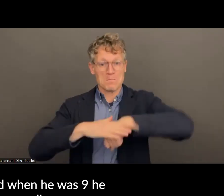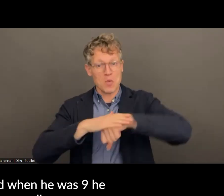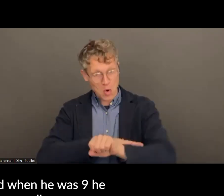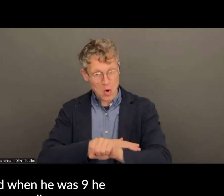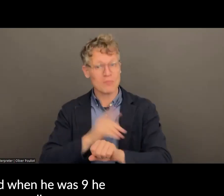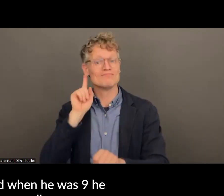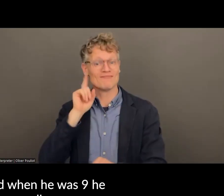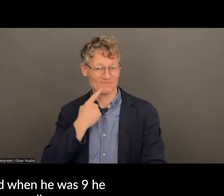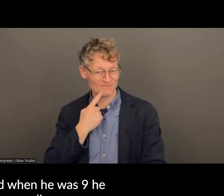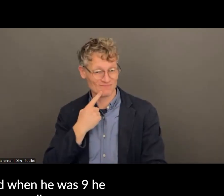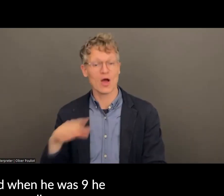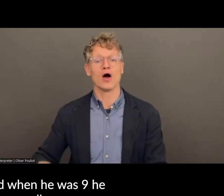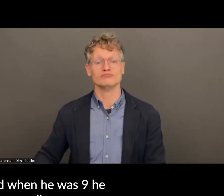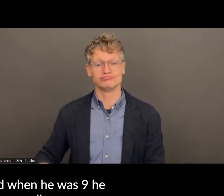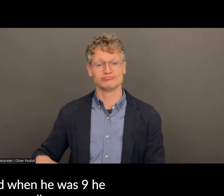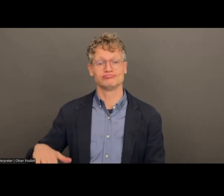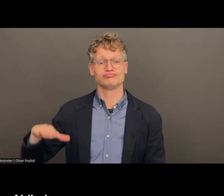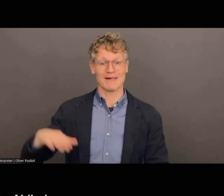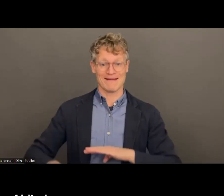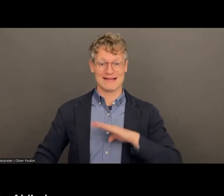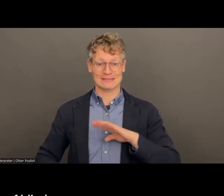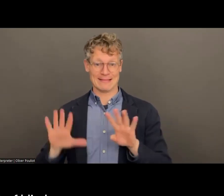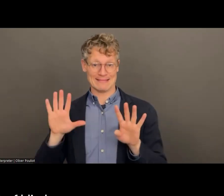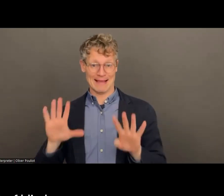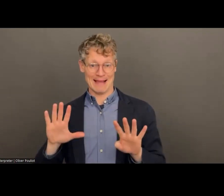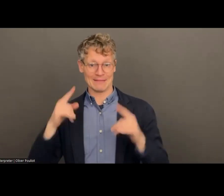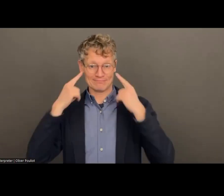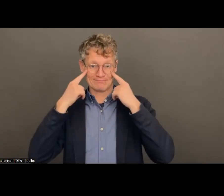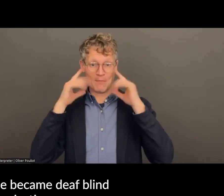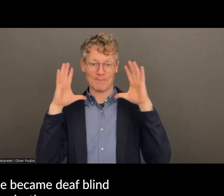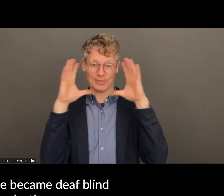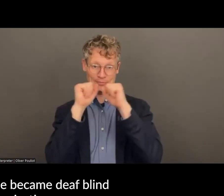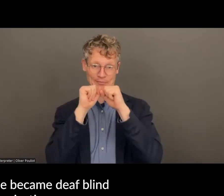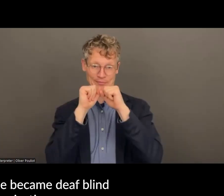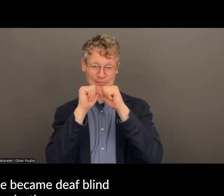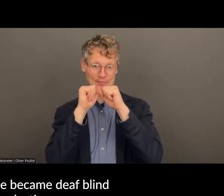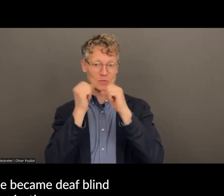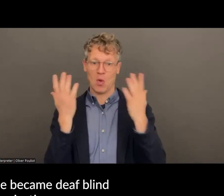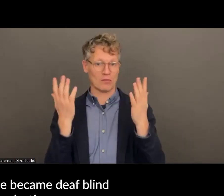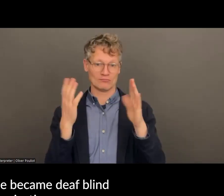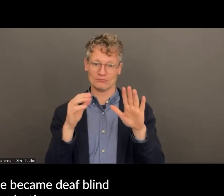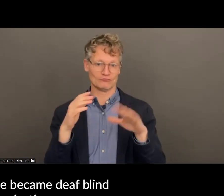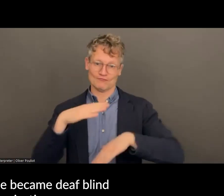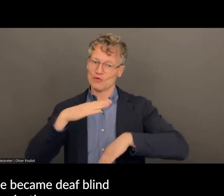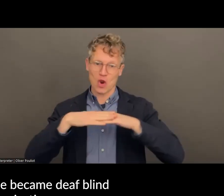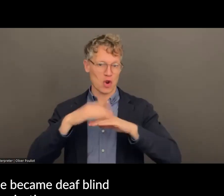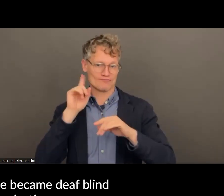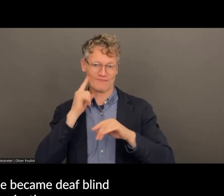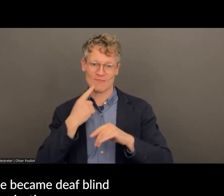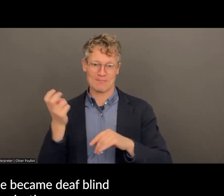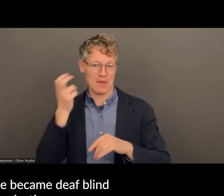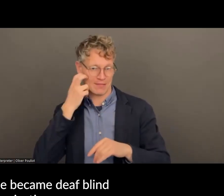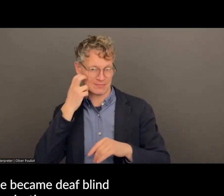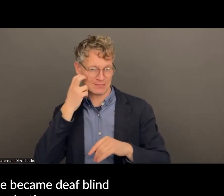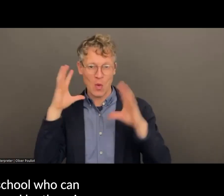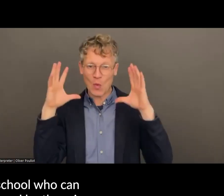he was 9, he lost his vision as well. So he's total deaf blind. And the problem when he became deaf blind